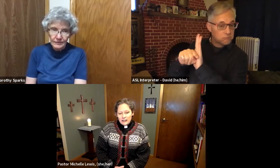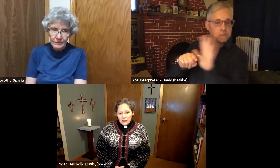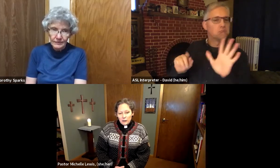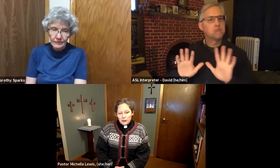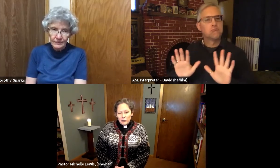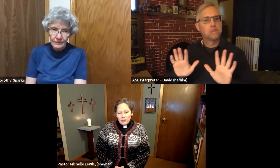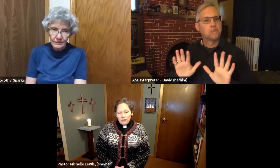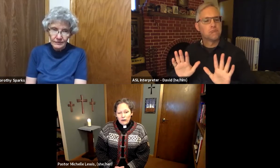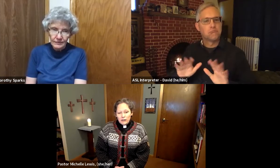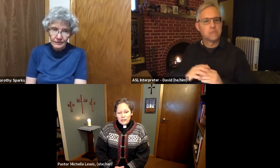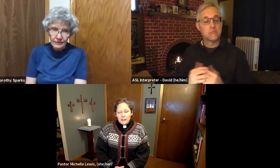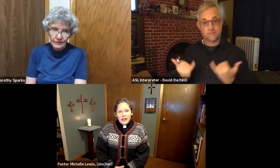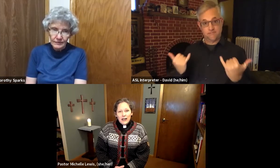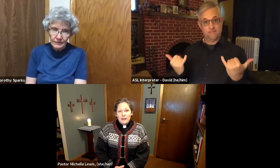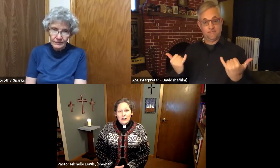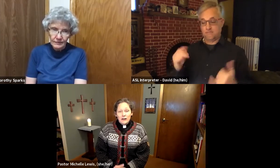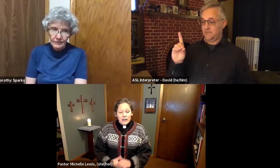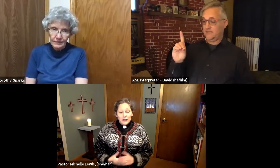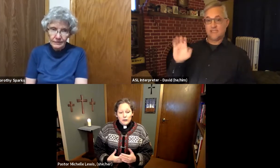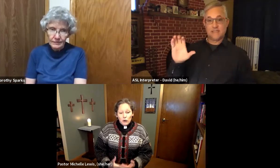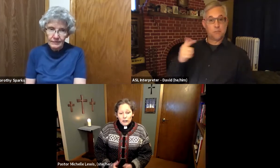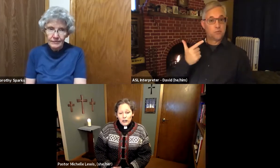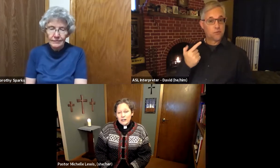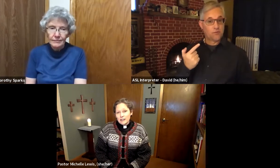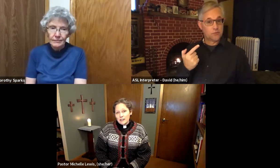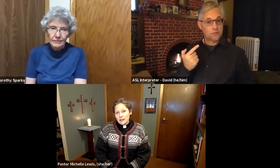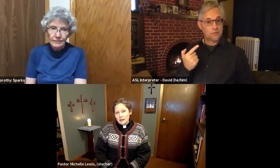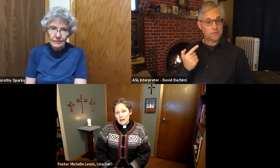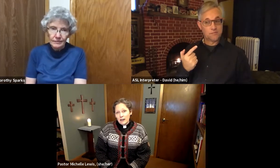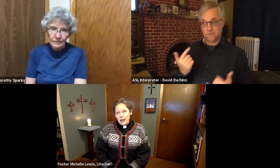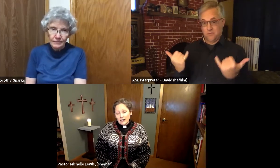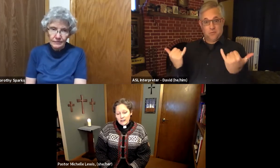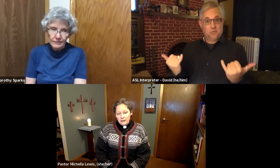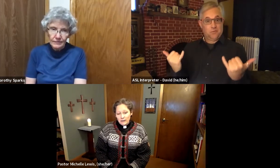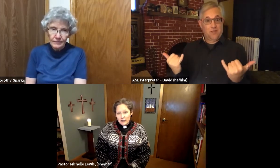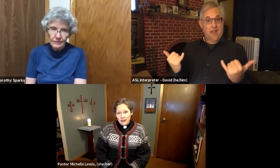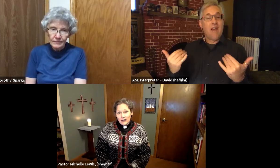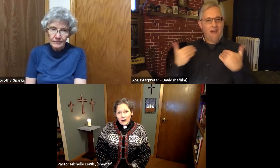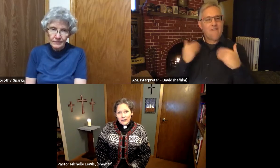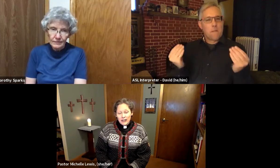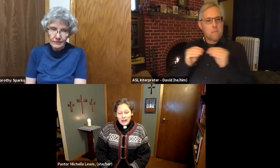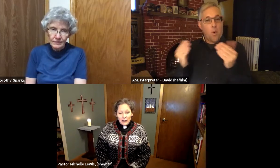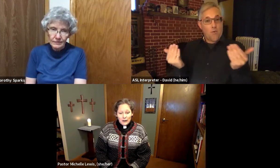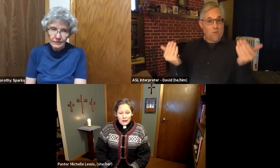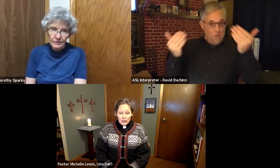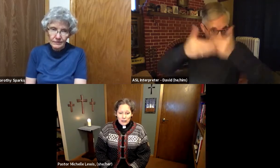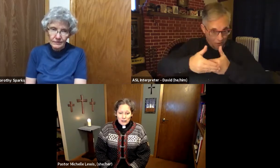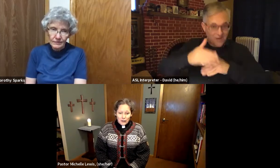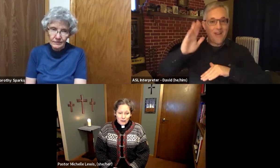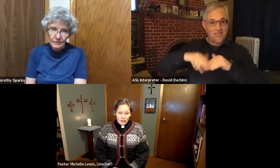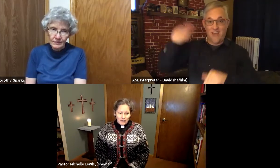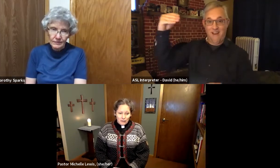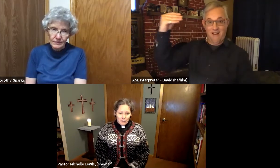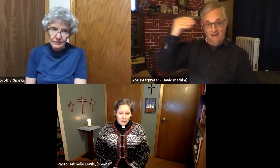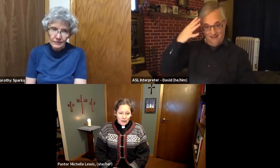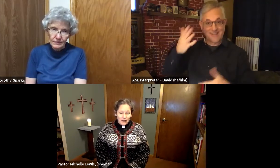Today is December 21st, and there is more darkness than light in our day here in